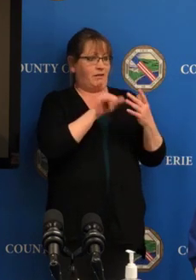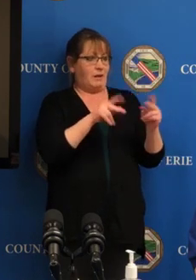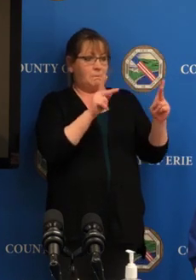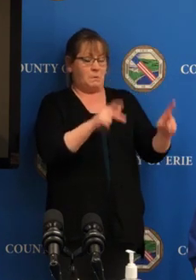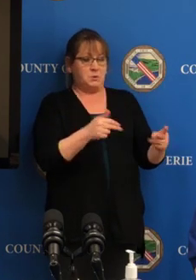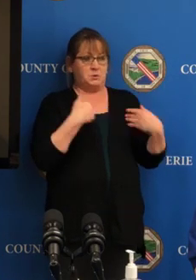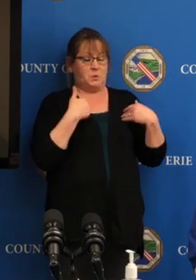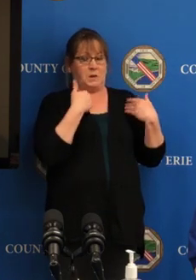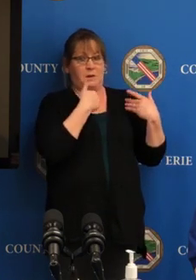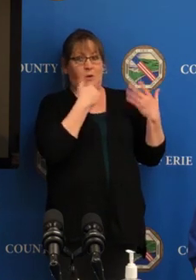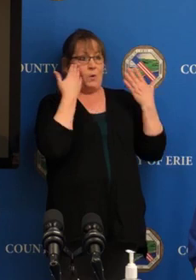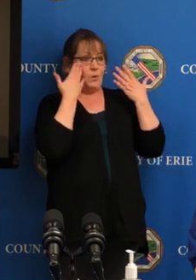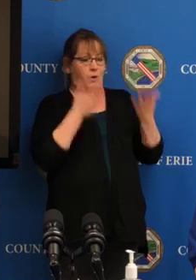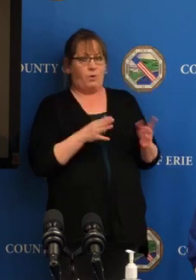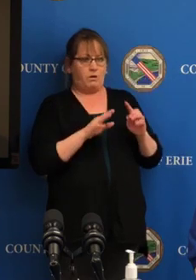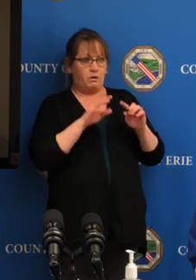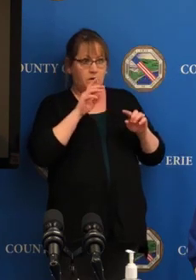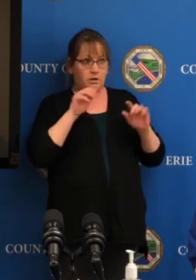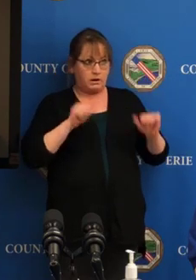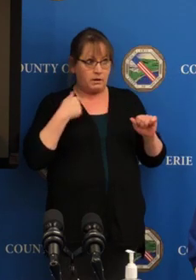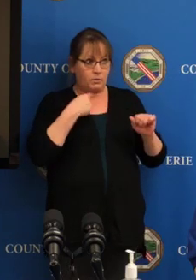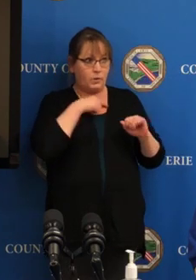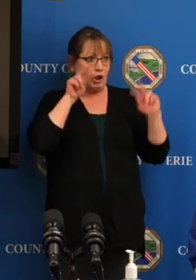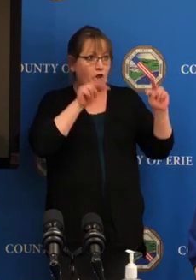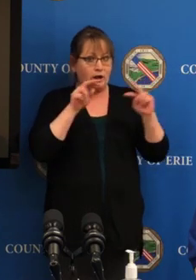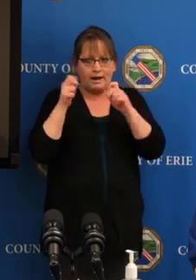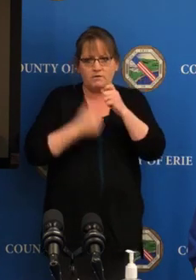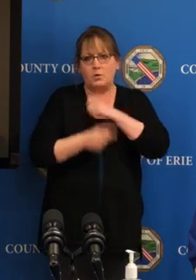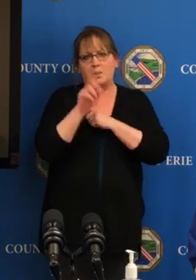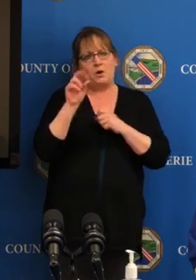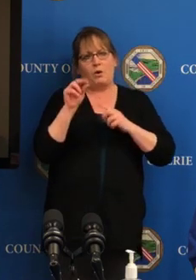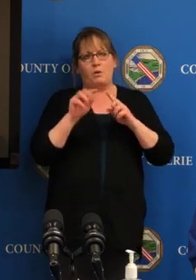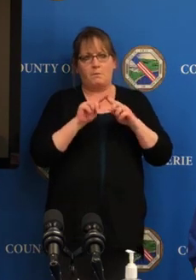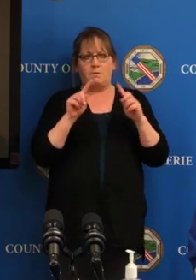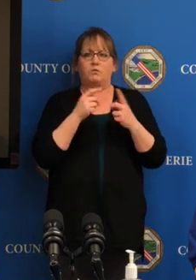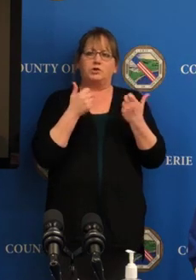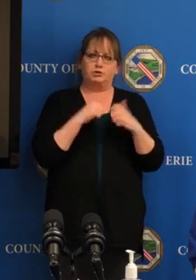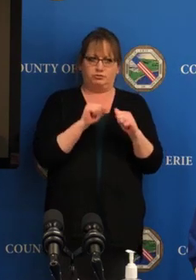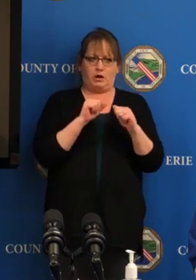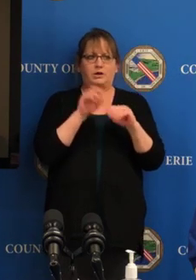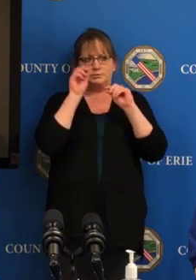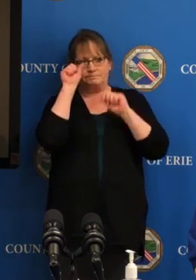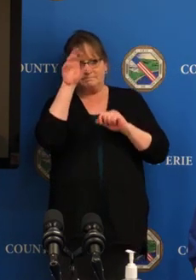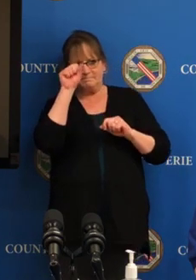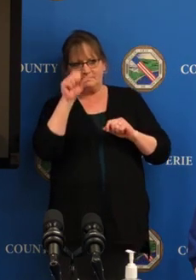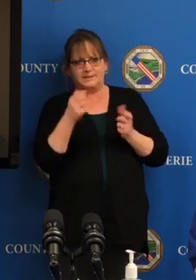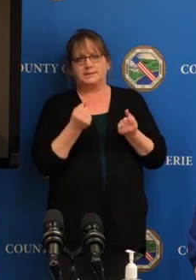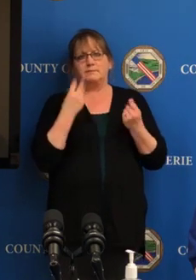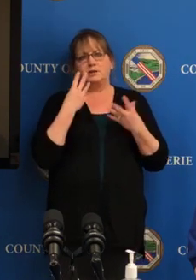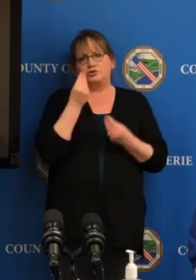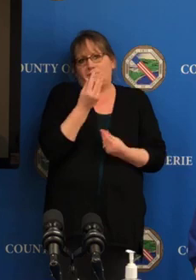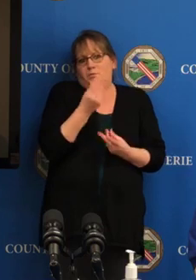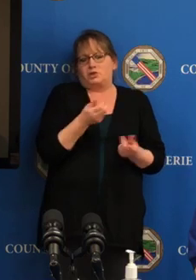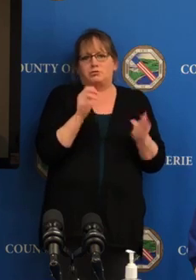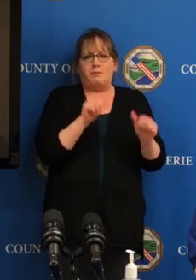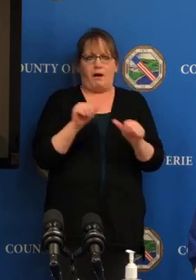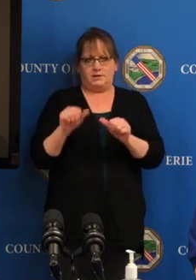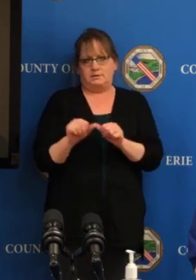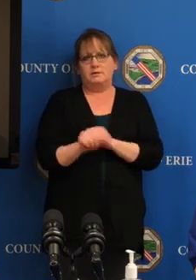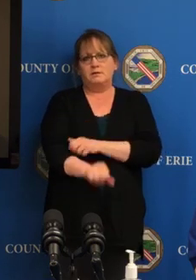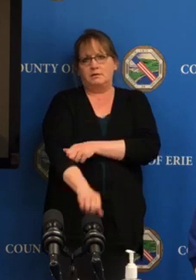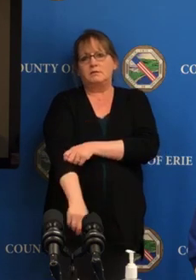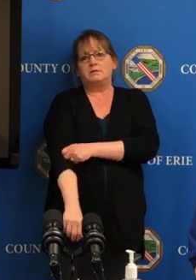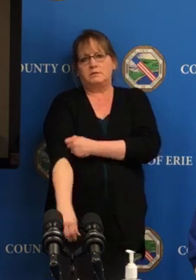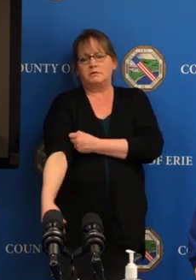who's tested positive will not be able to monitor, but we are putting out as much information as we legally can and publicly should for the